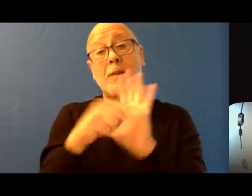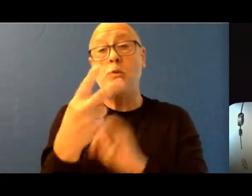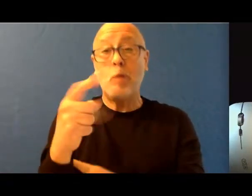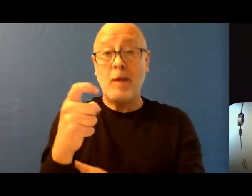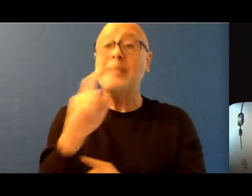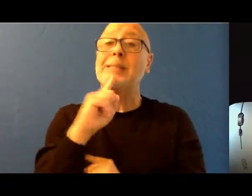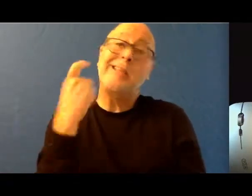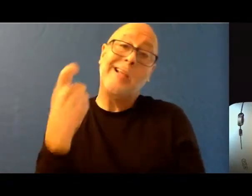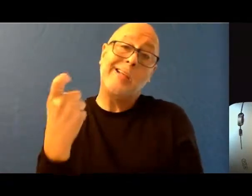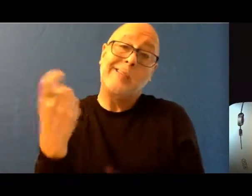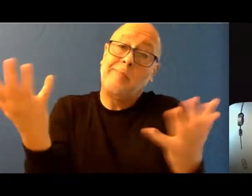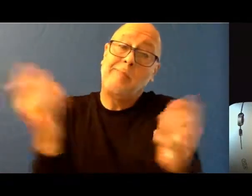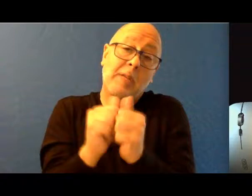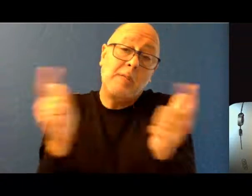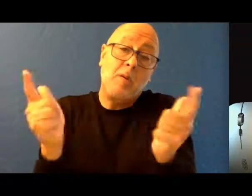just x.